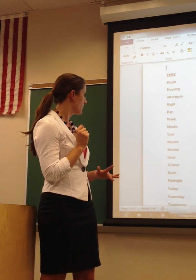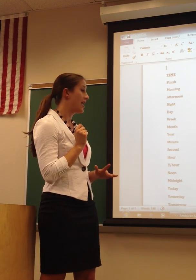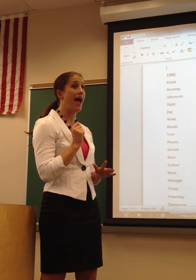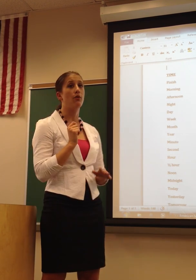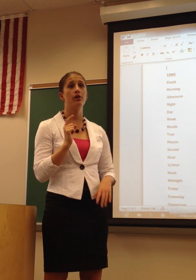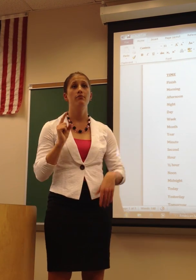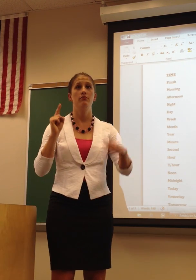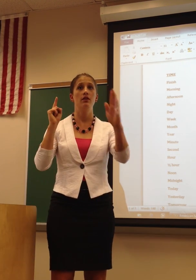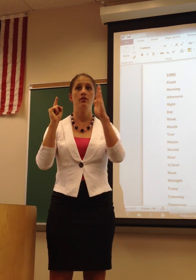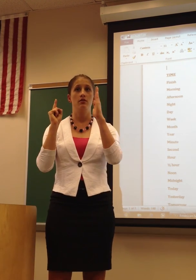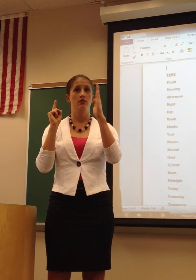Hour.